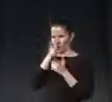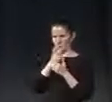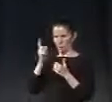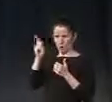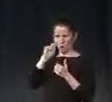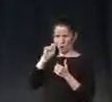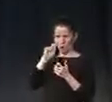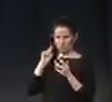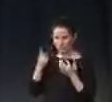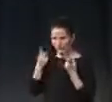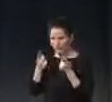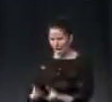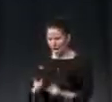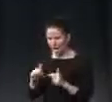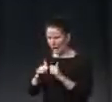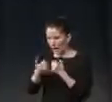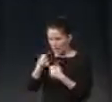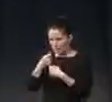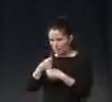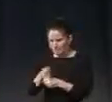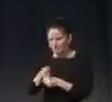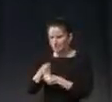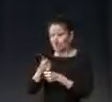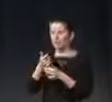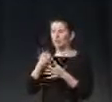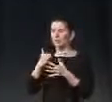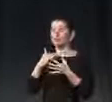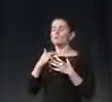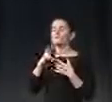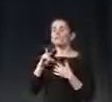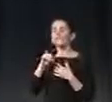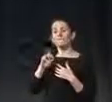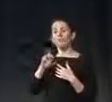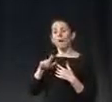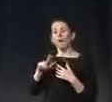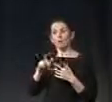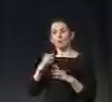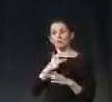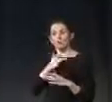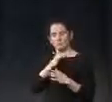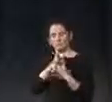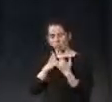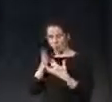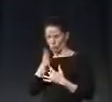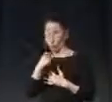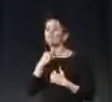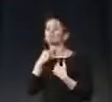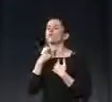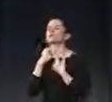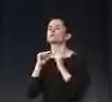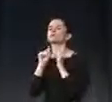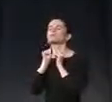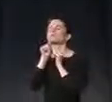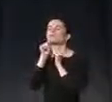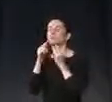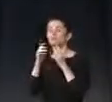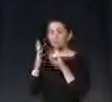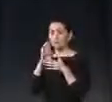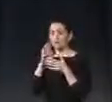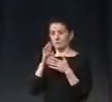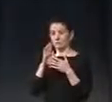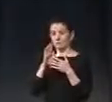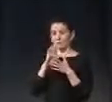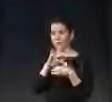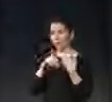test case. Produced by the free passage of air through the vocal tract, unlike many consonants, all the vowels could be spoken in the